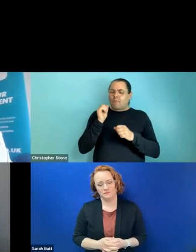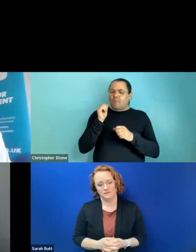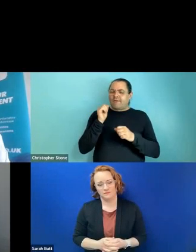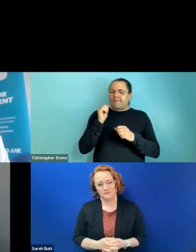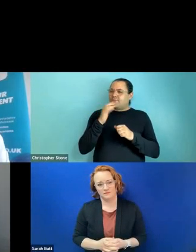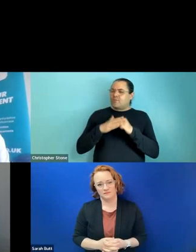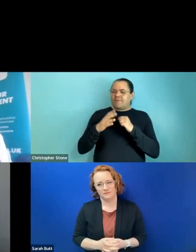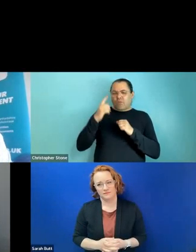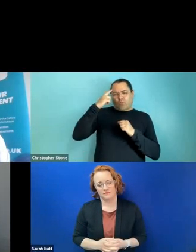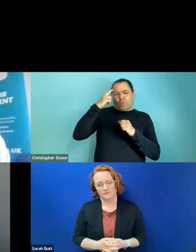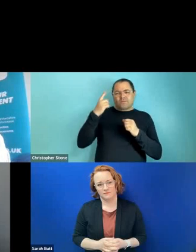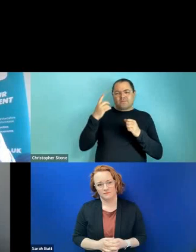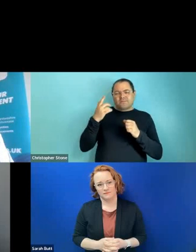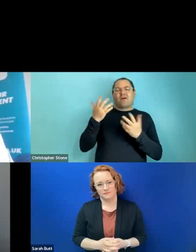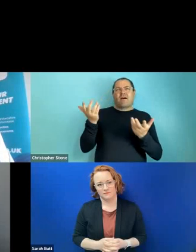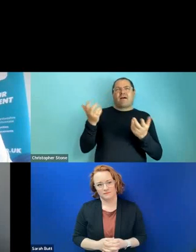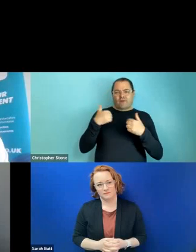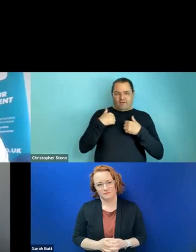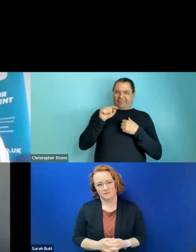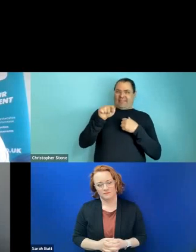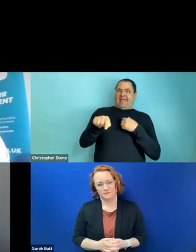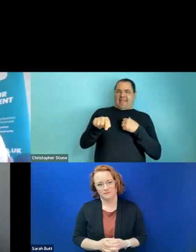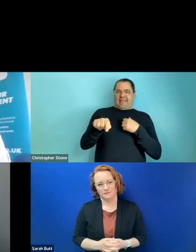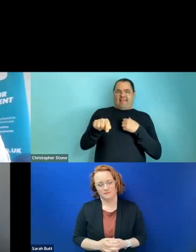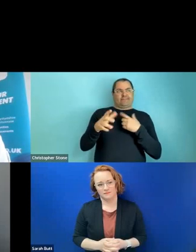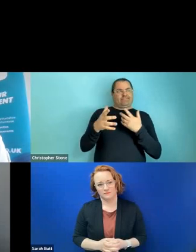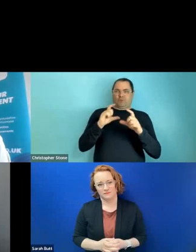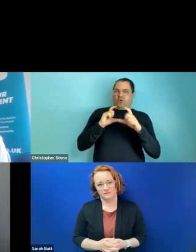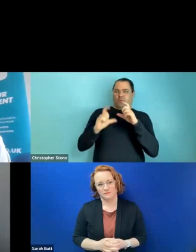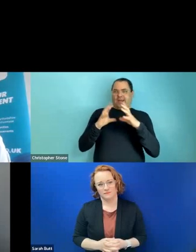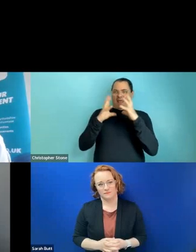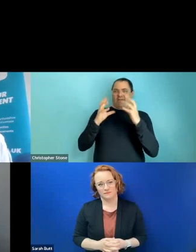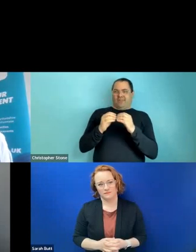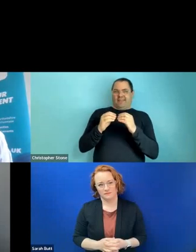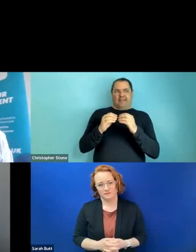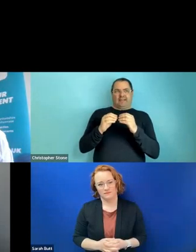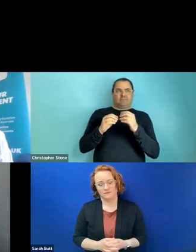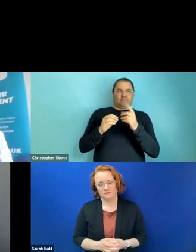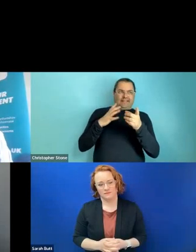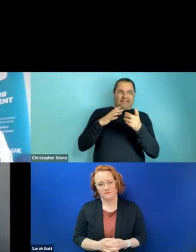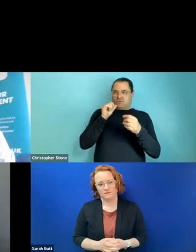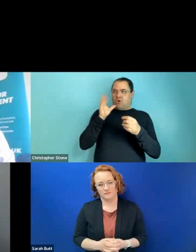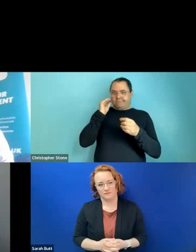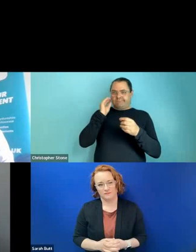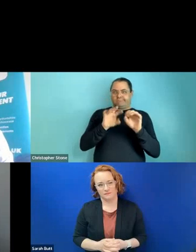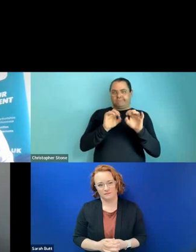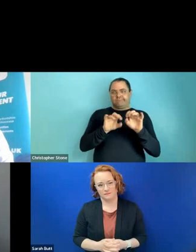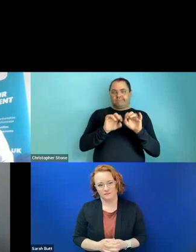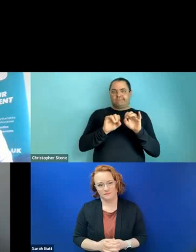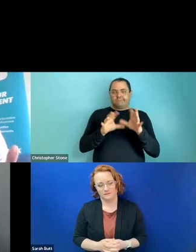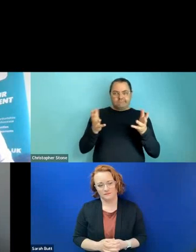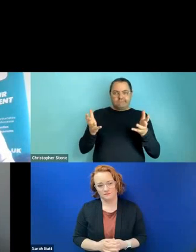of that role, but of course you are literally communicating everything that they need to know at any one